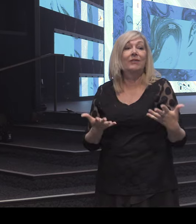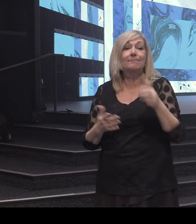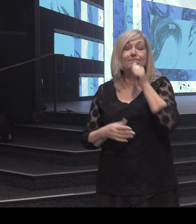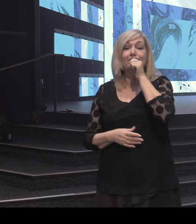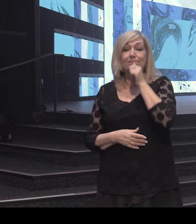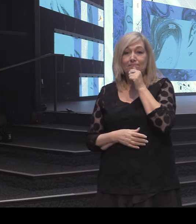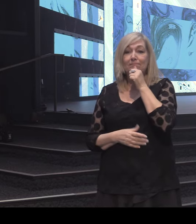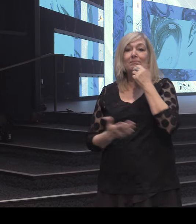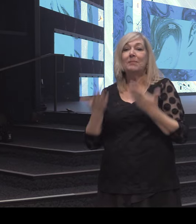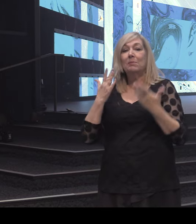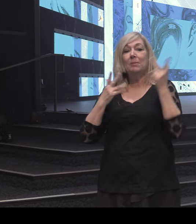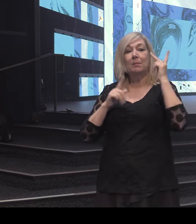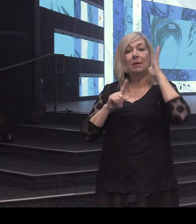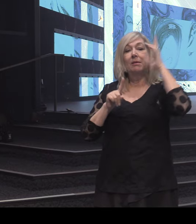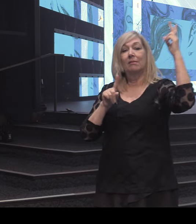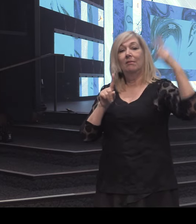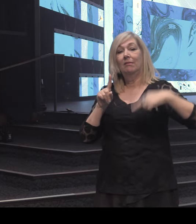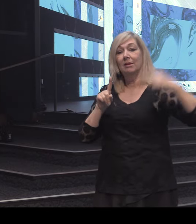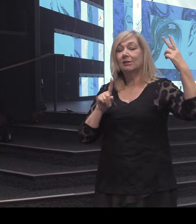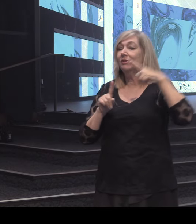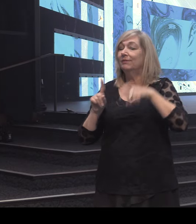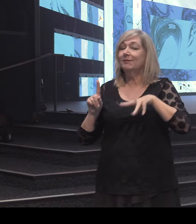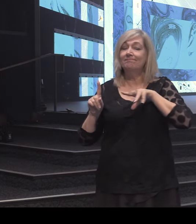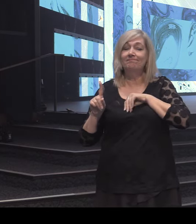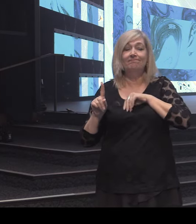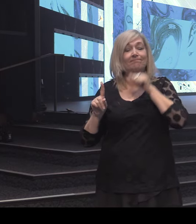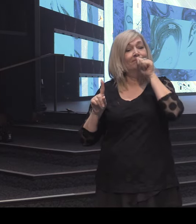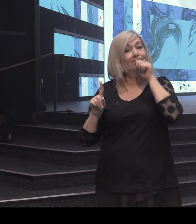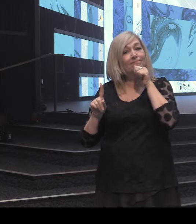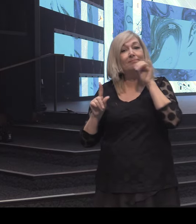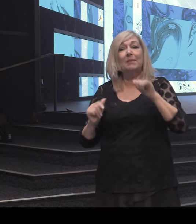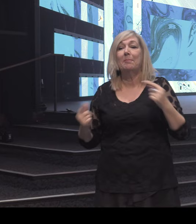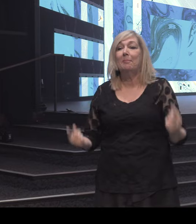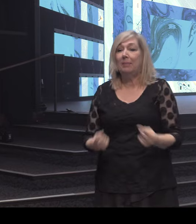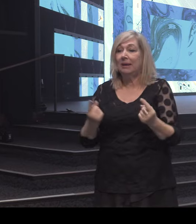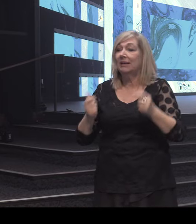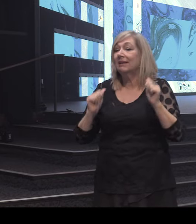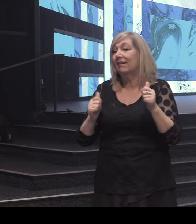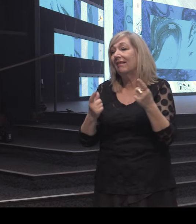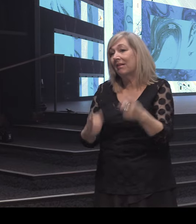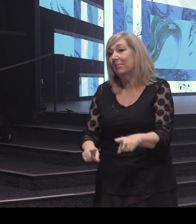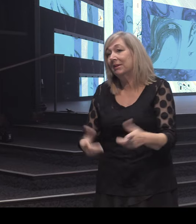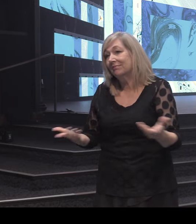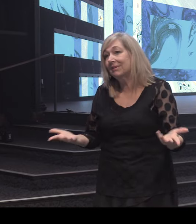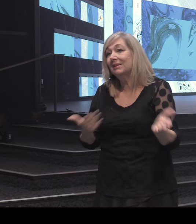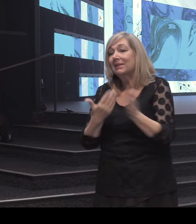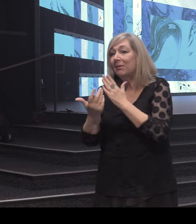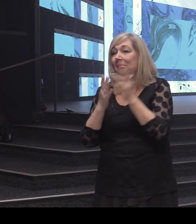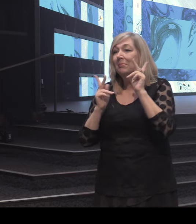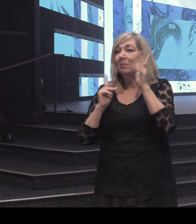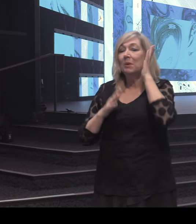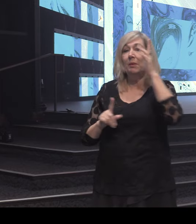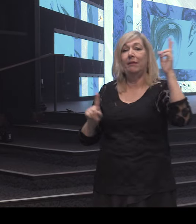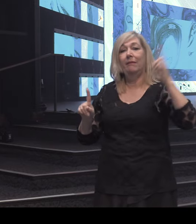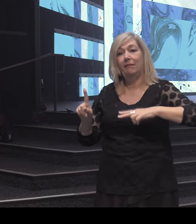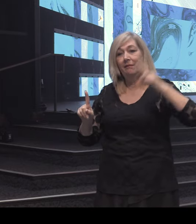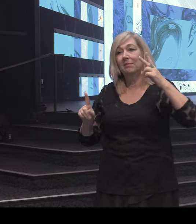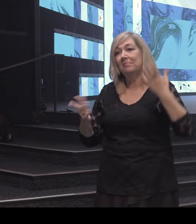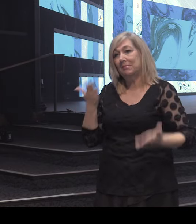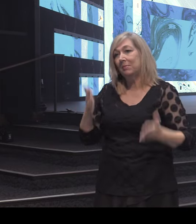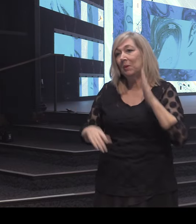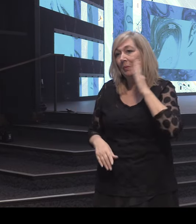to accept. You know, Maria and I, we got this thing going for a number of years now that every single year we